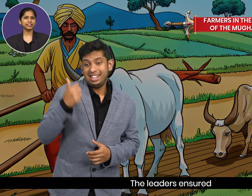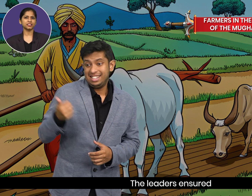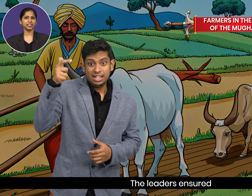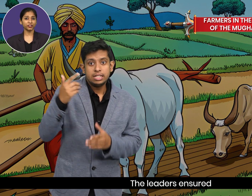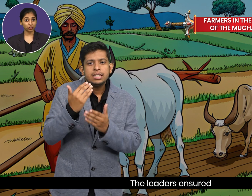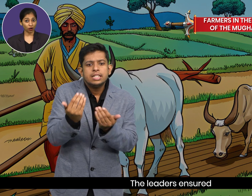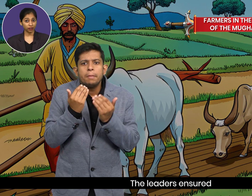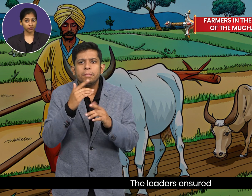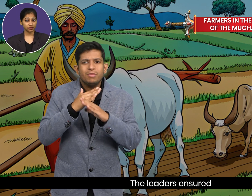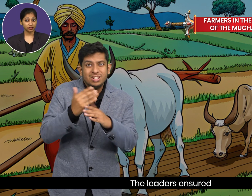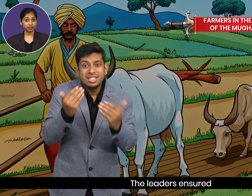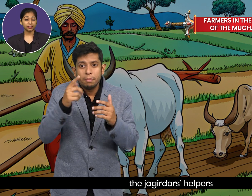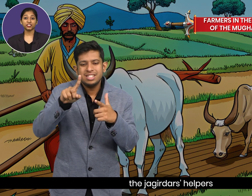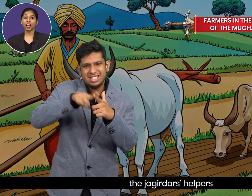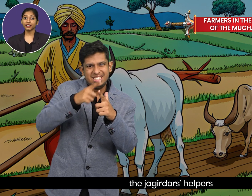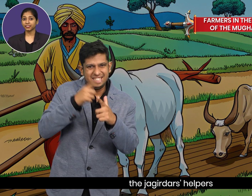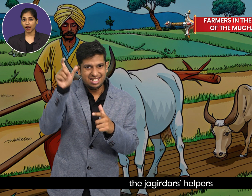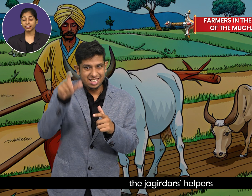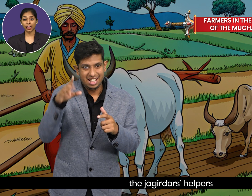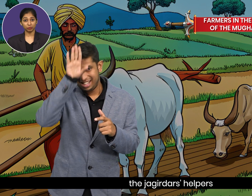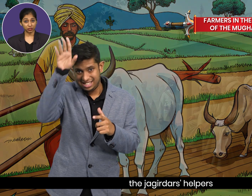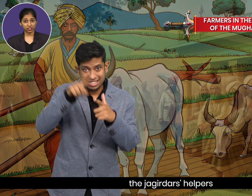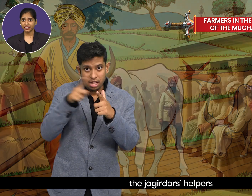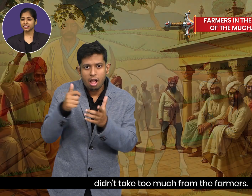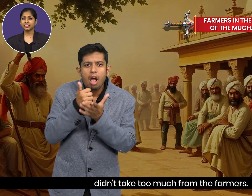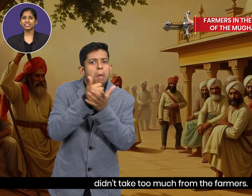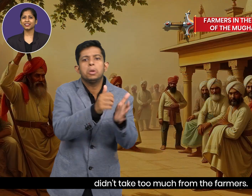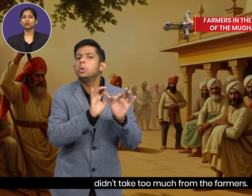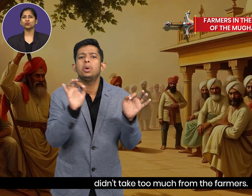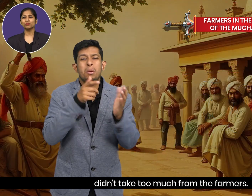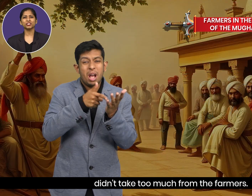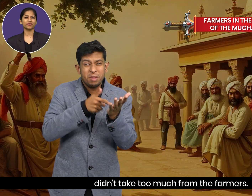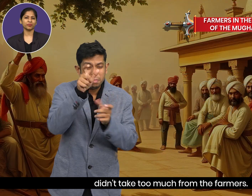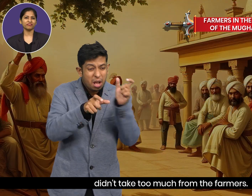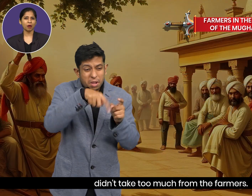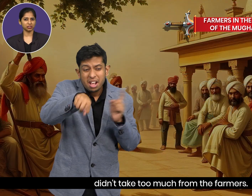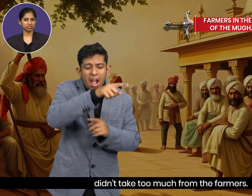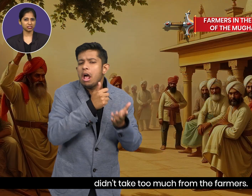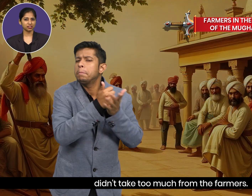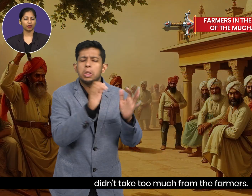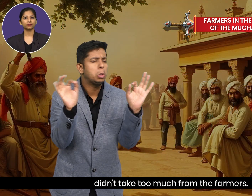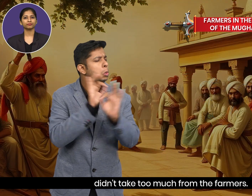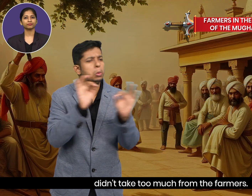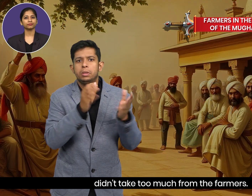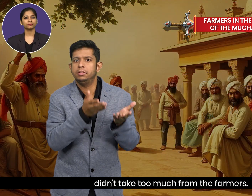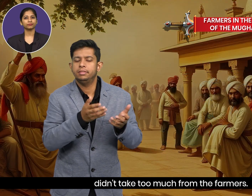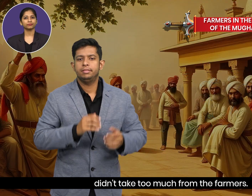The leaders ensured the Jagirdars' helpers didn't take too much from the farmers.